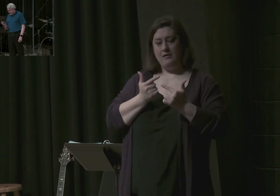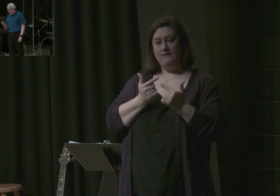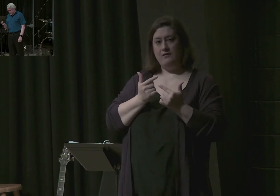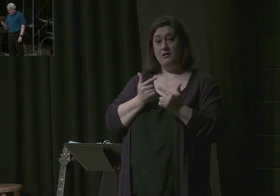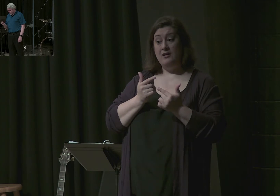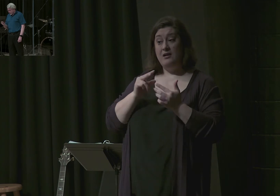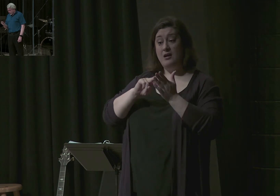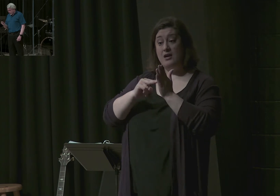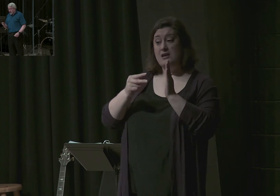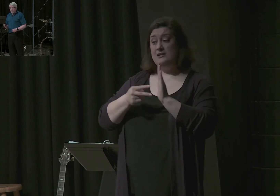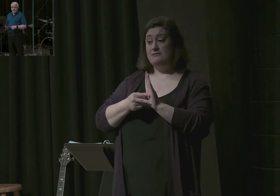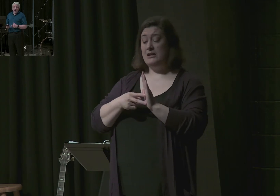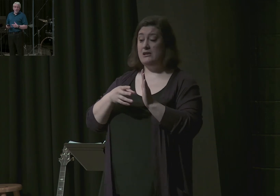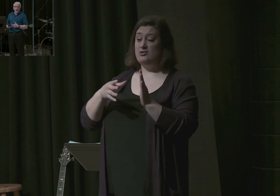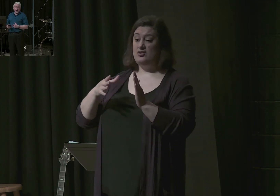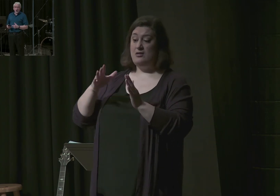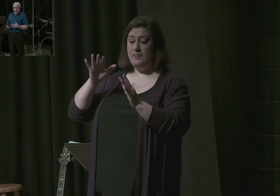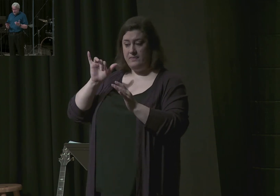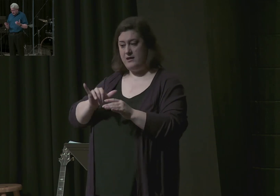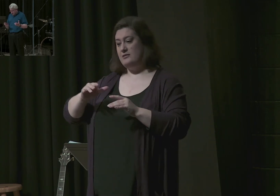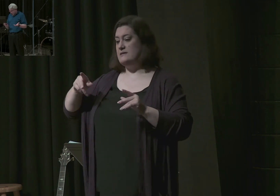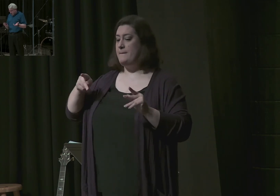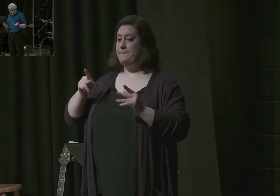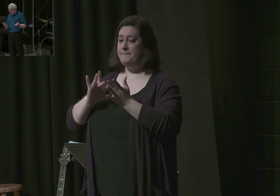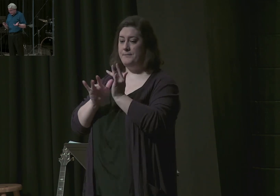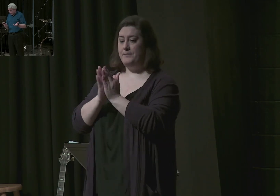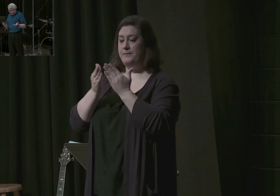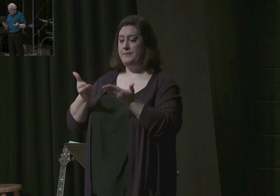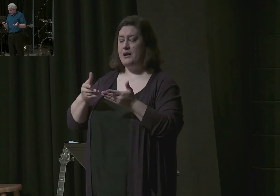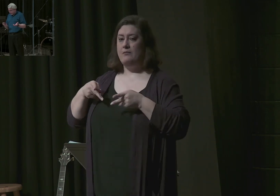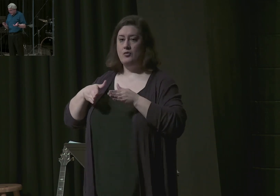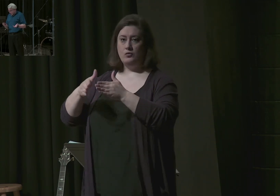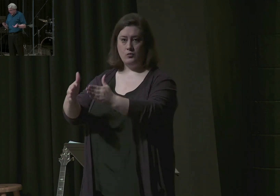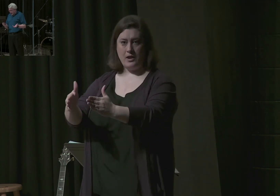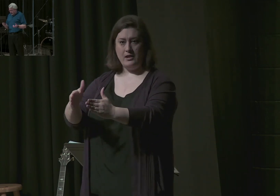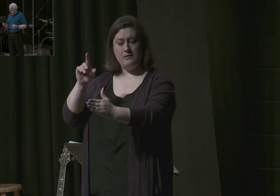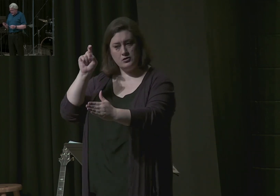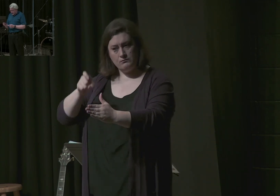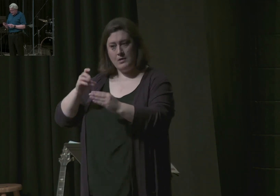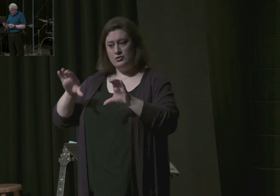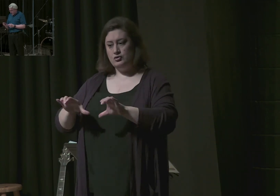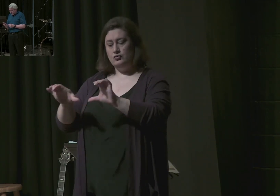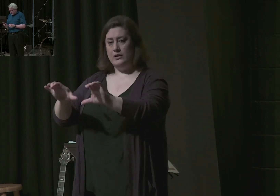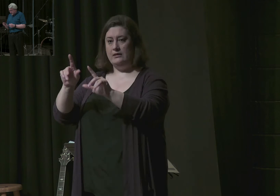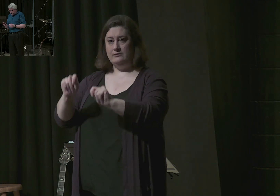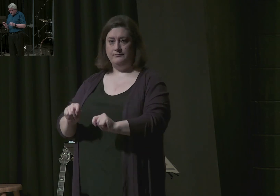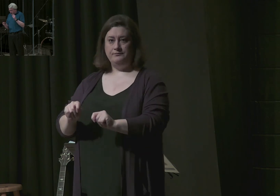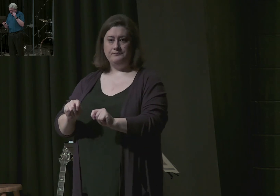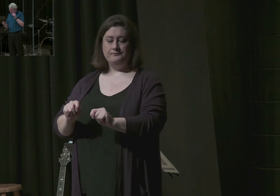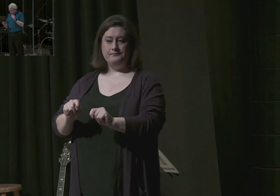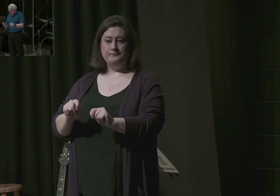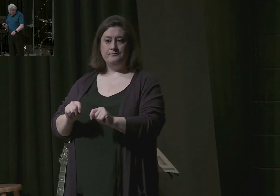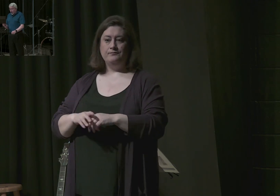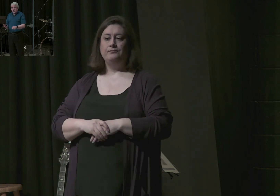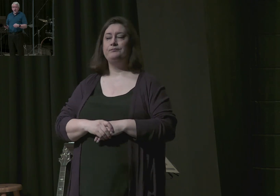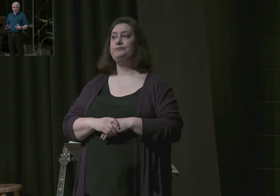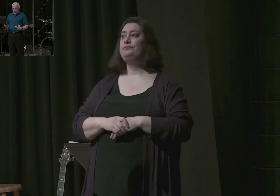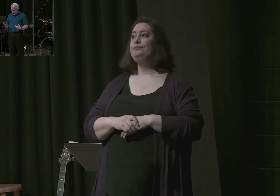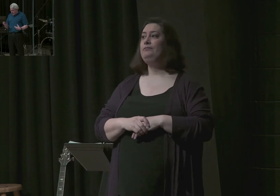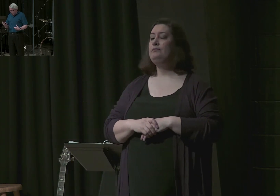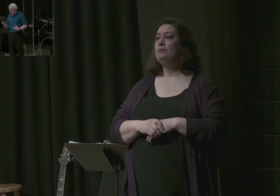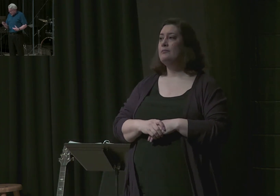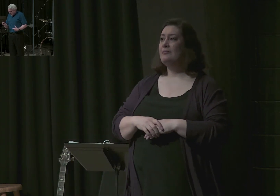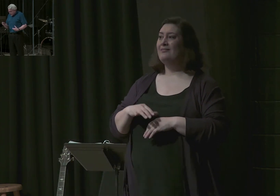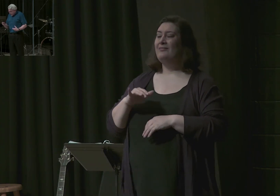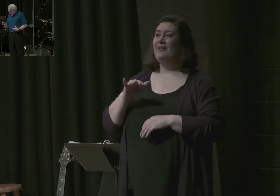sinning. This idea is commonly called courtship. Strong advocates of courtship are taking the culture